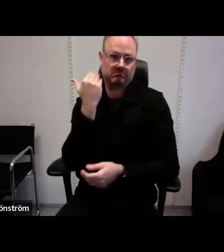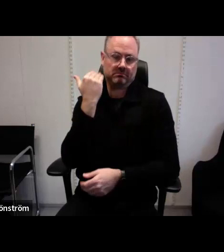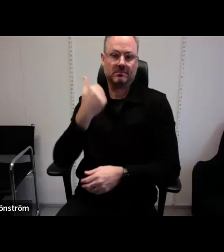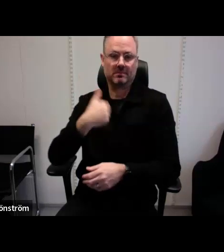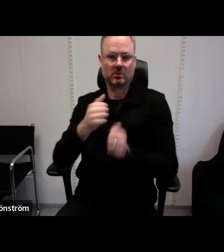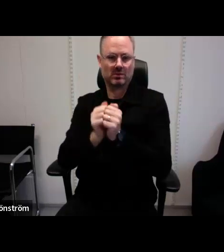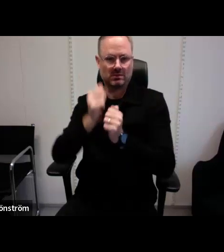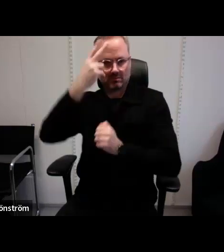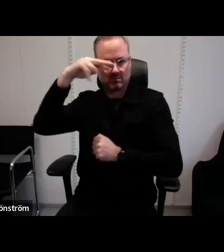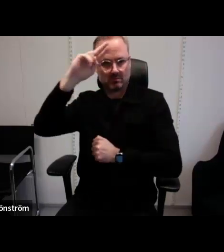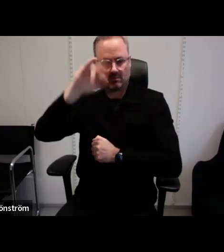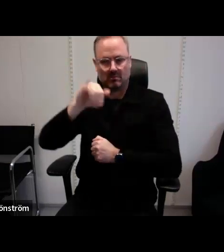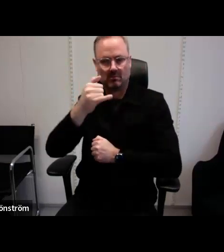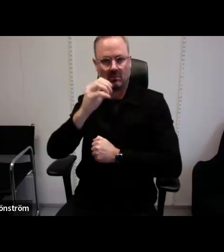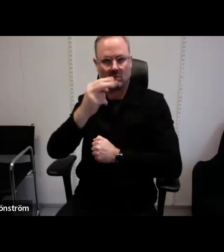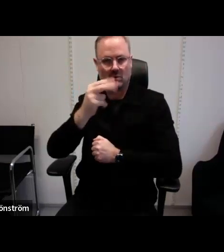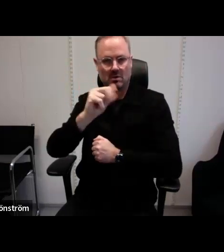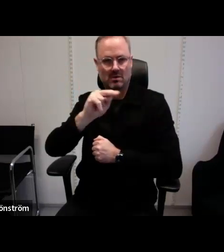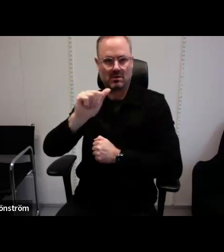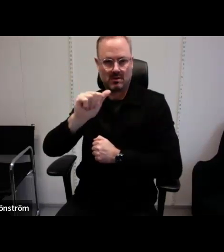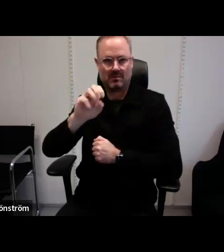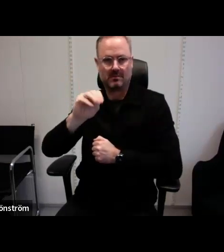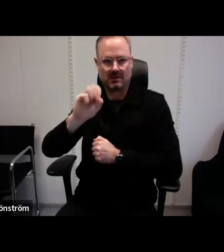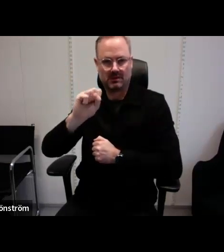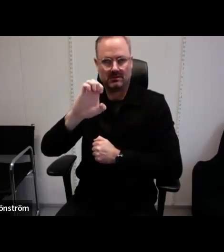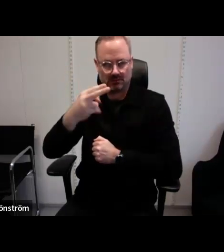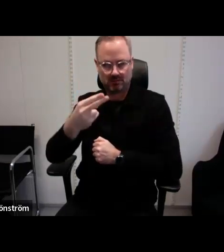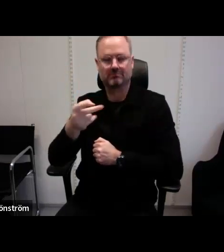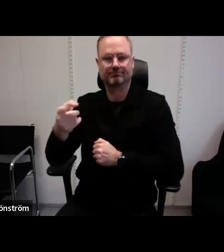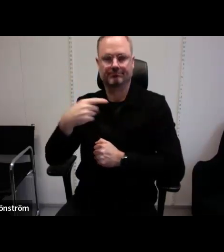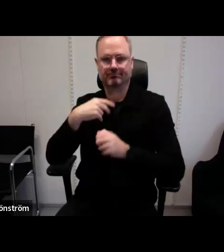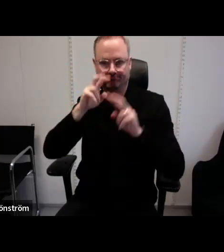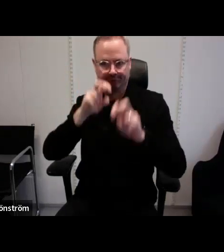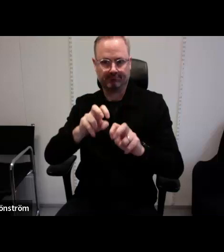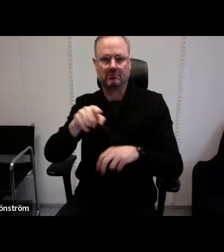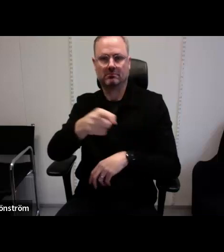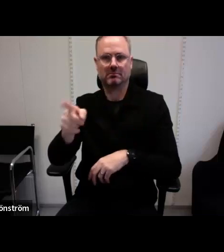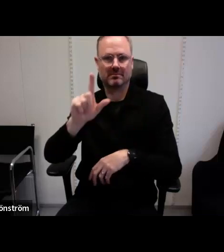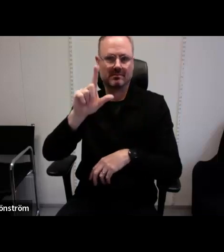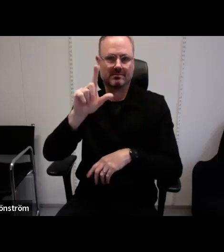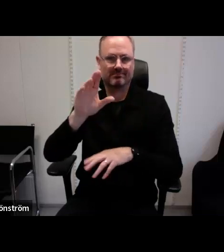determined their own fluency. And we recently published with Johanna Mesh,